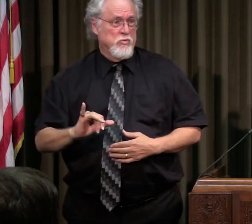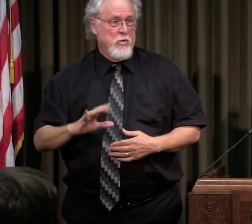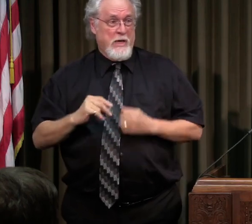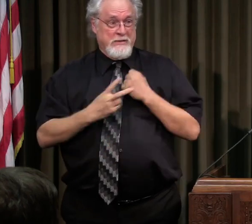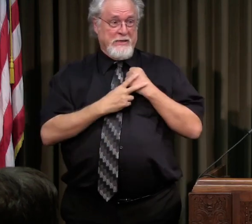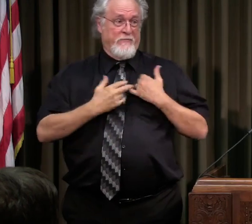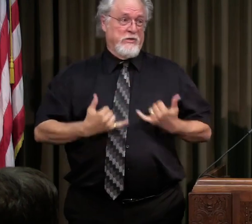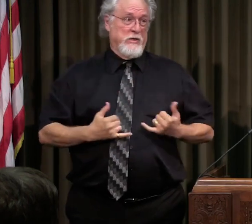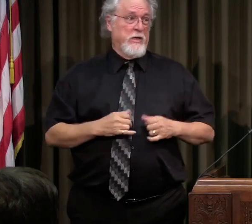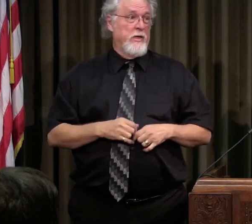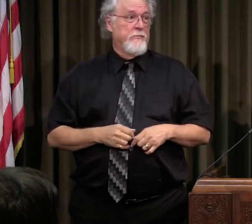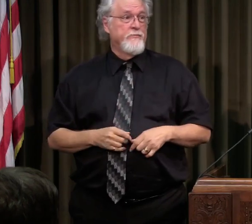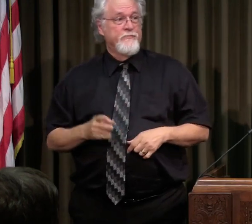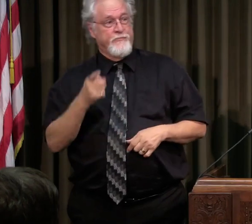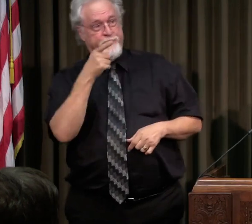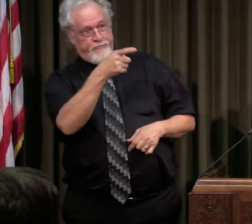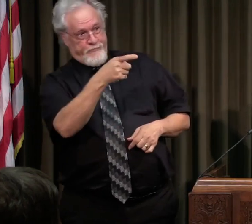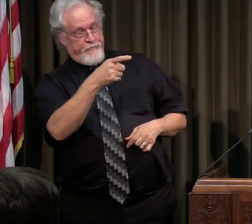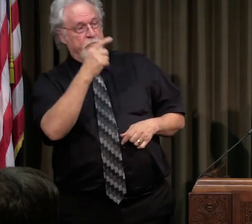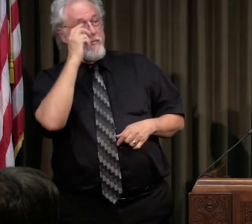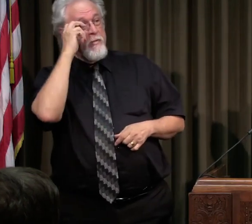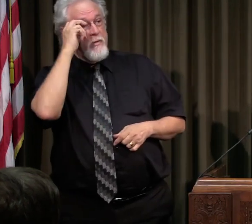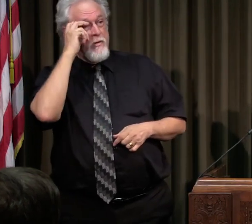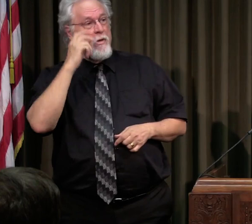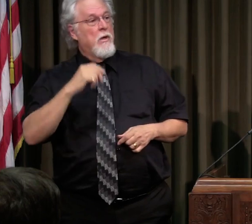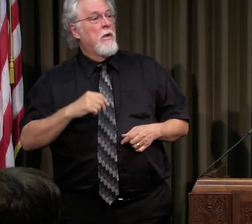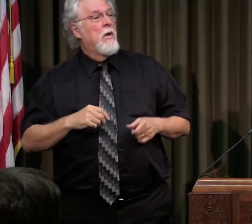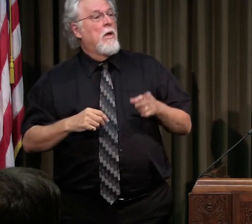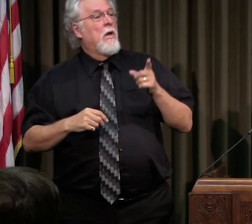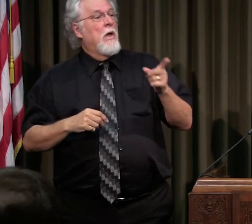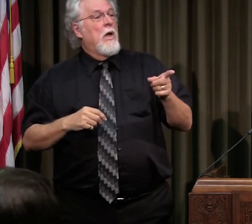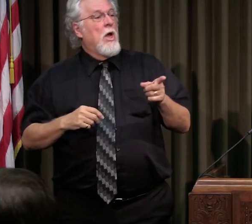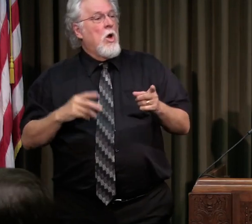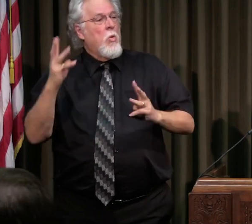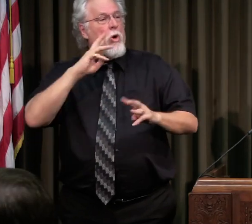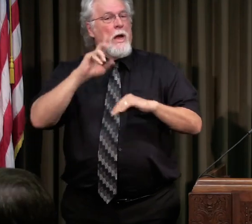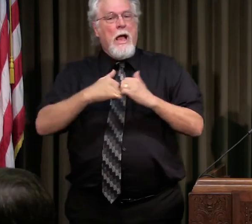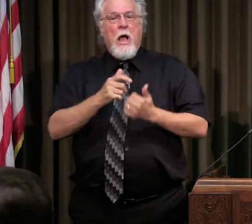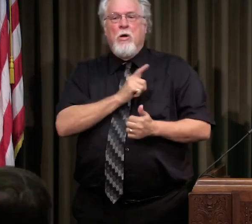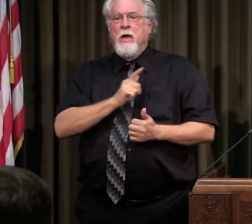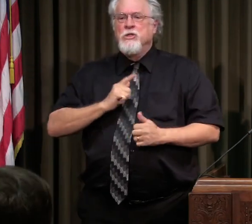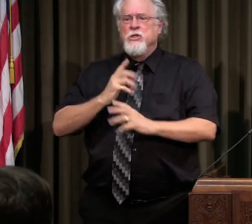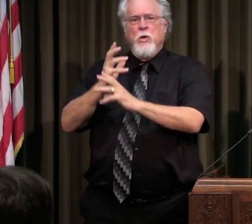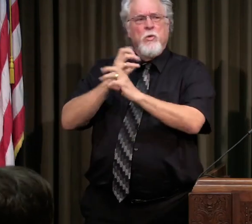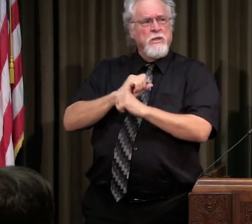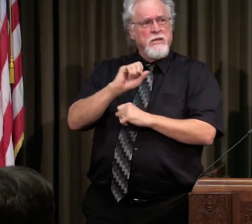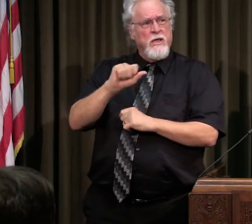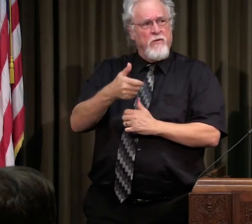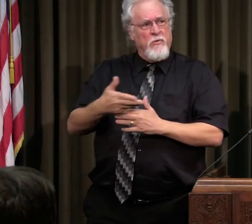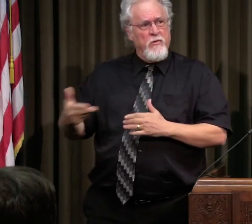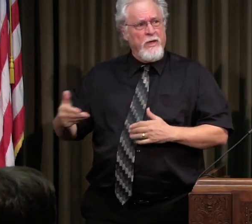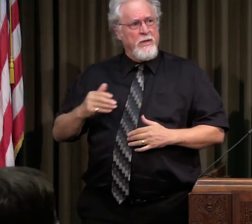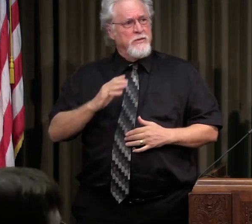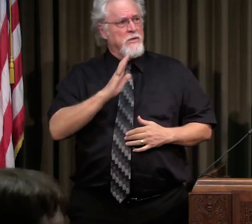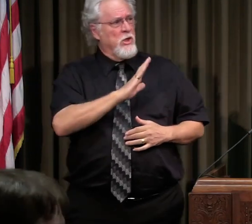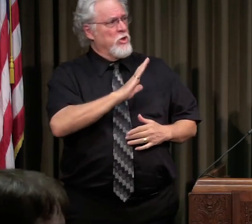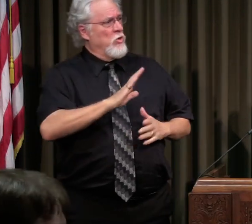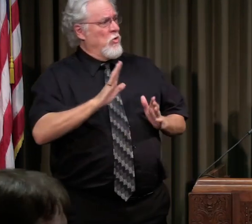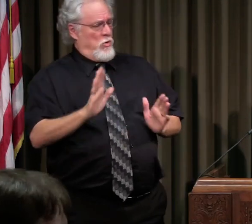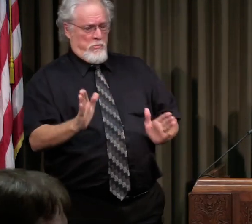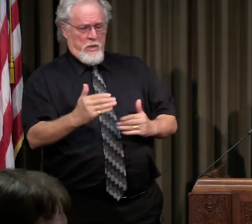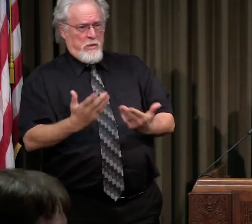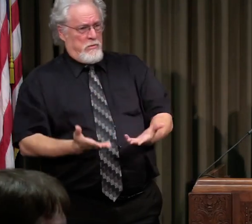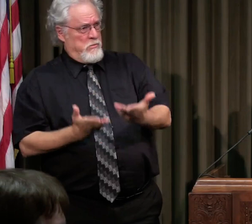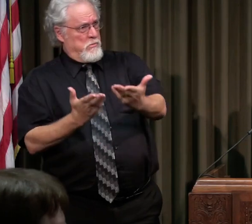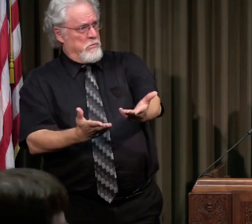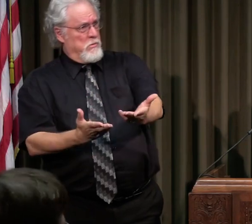today. Yes, ma'am. Are you worried about how the legislature might receive some of the other things in your package,